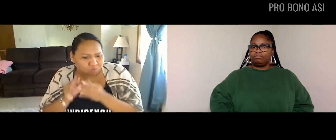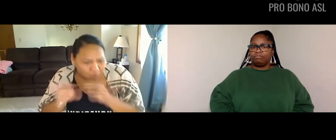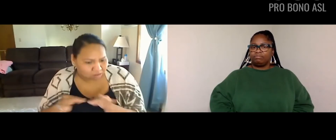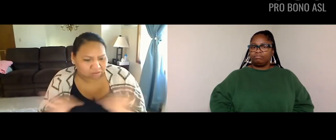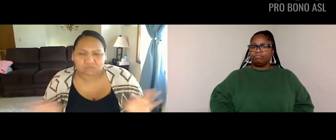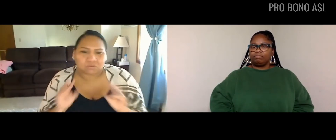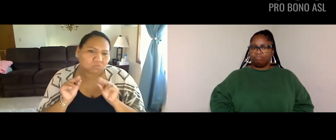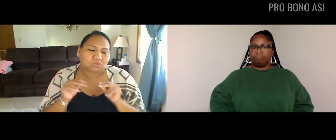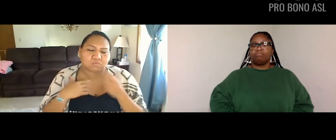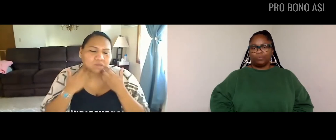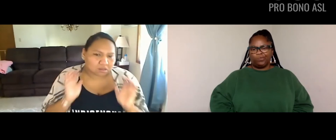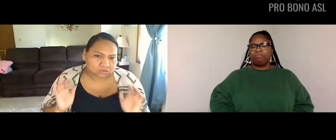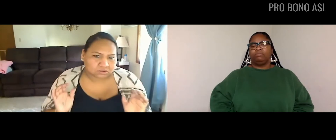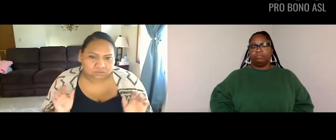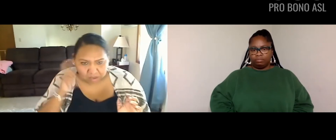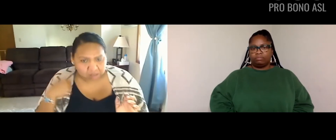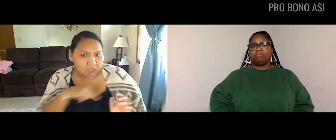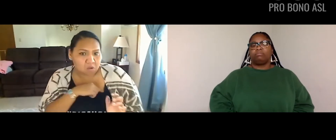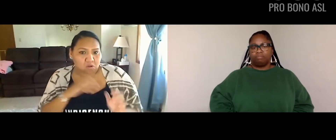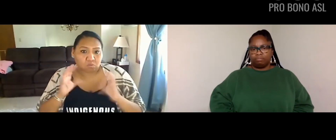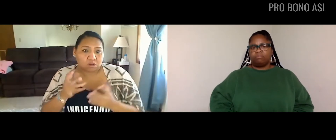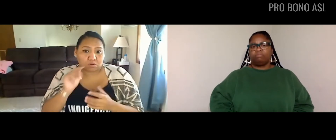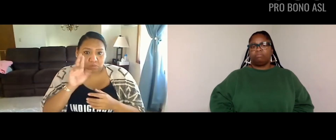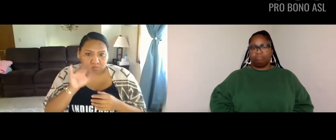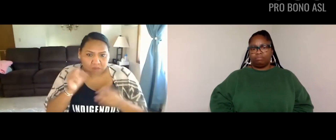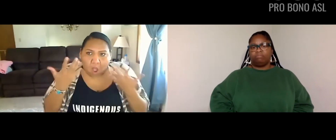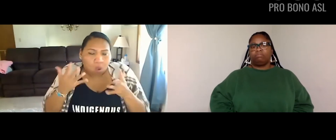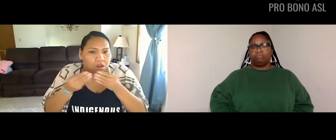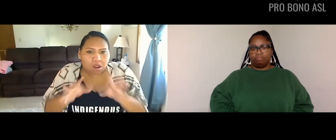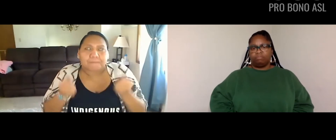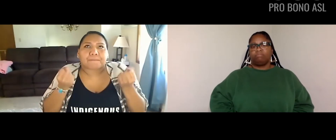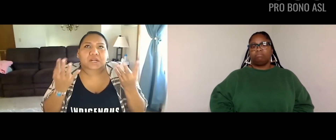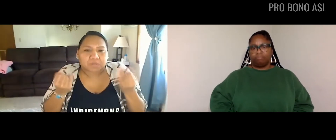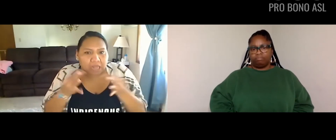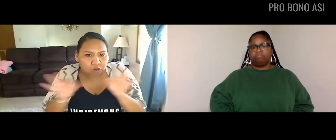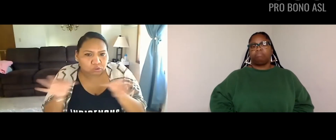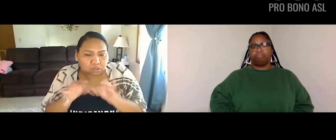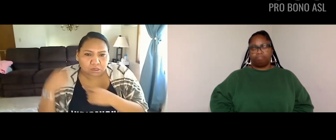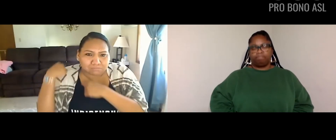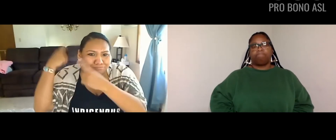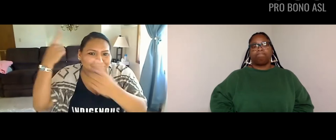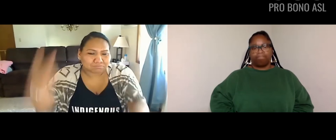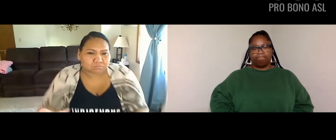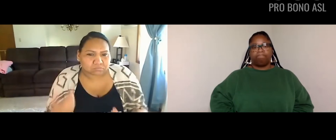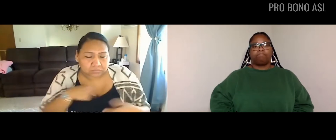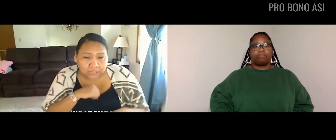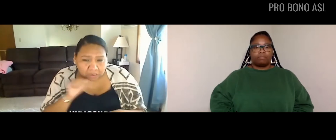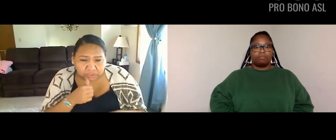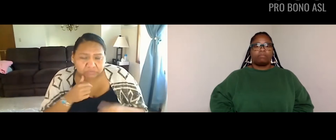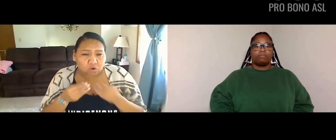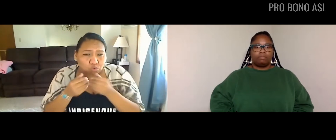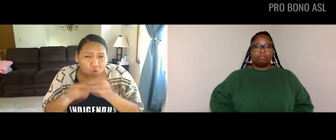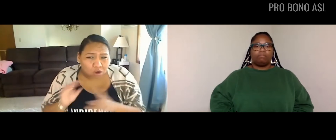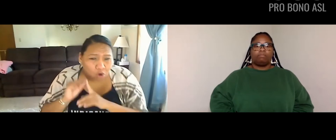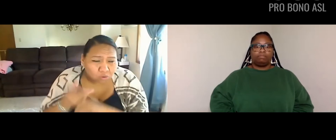that's an important part of our history. People don't know about it. It's not widespread at all. It's a rich culture